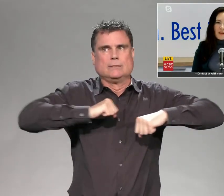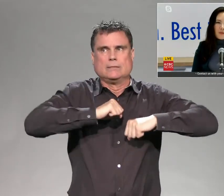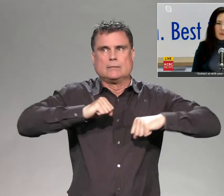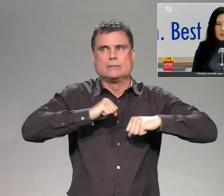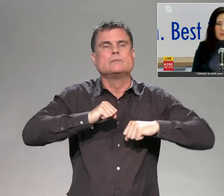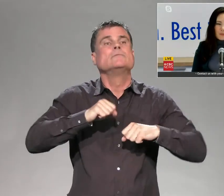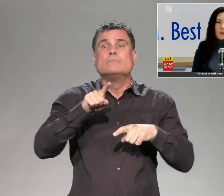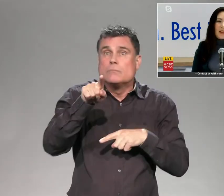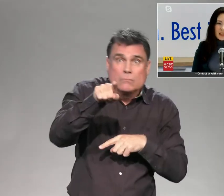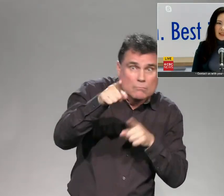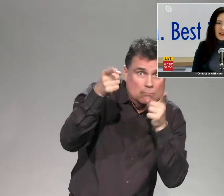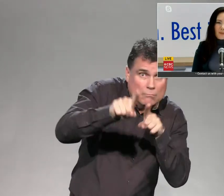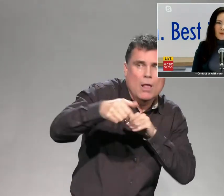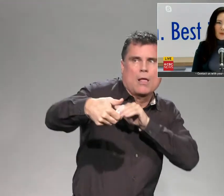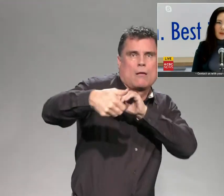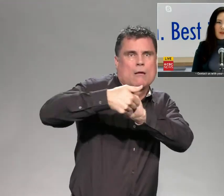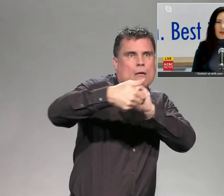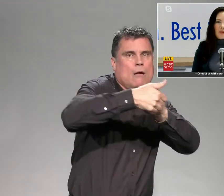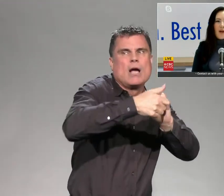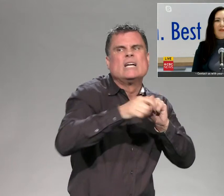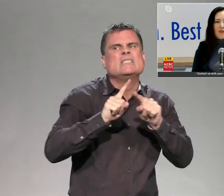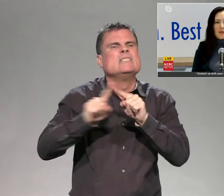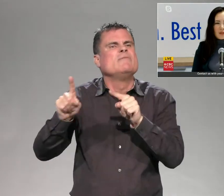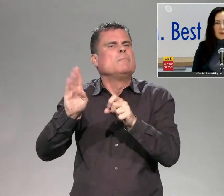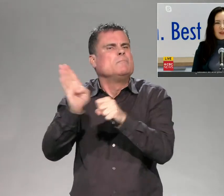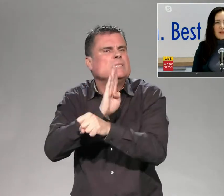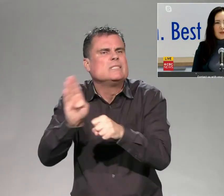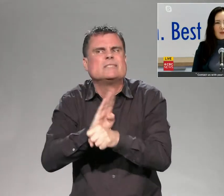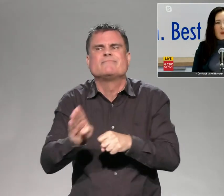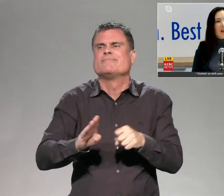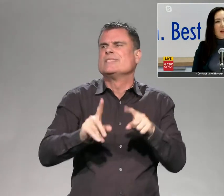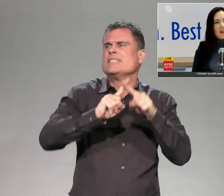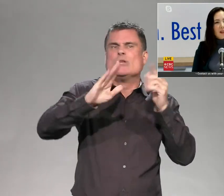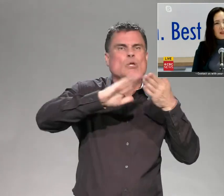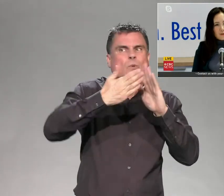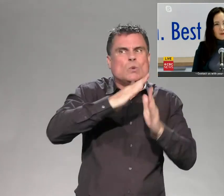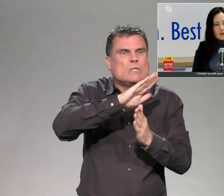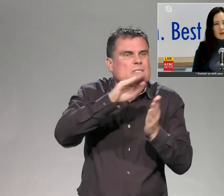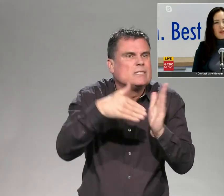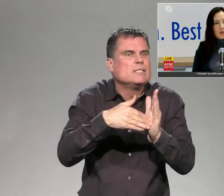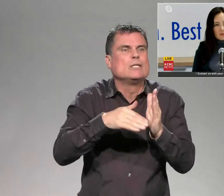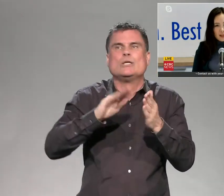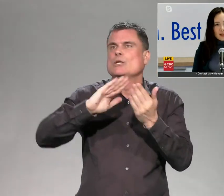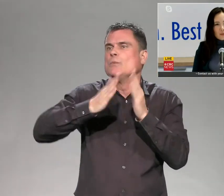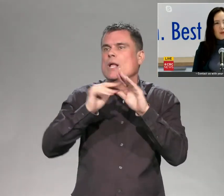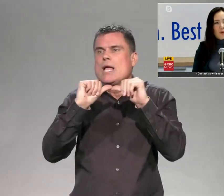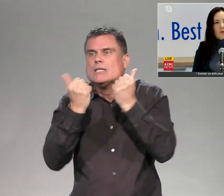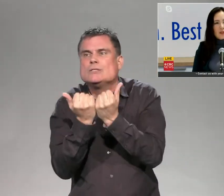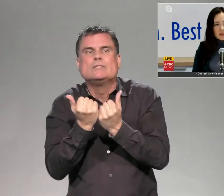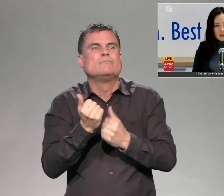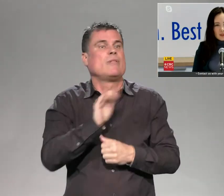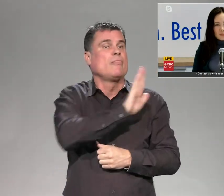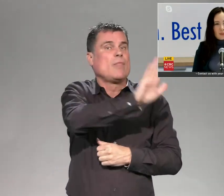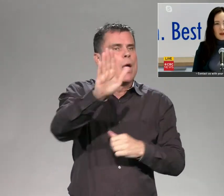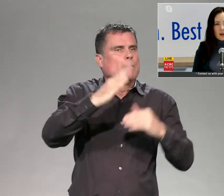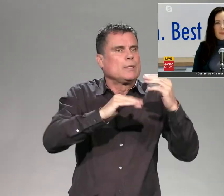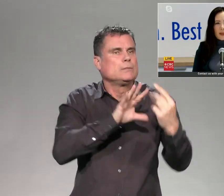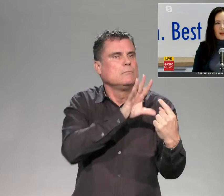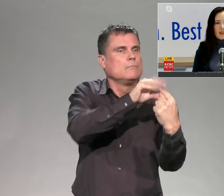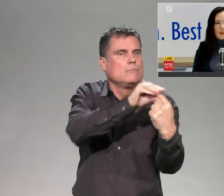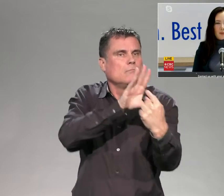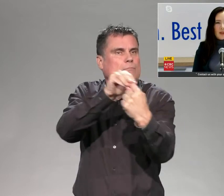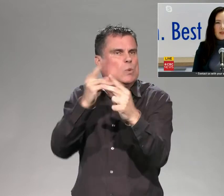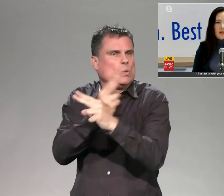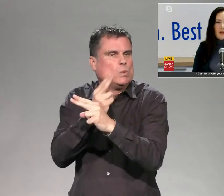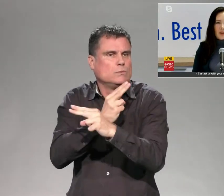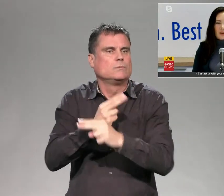that have willingly come forward to offer their spaces. So getting that infrastructure ready with COVID safety